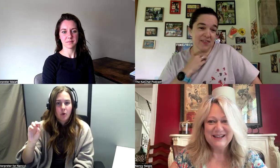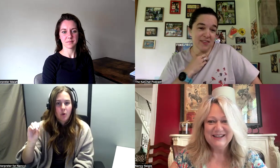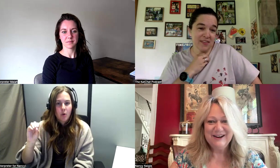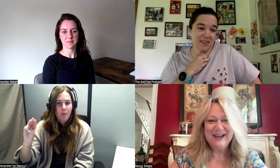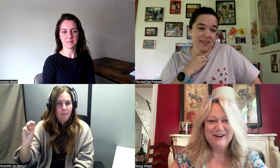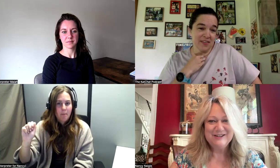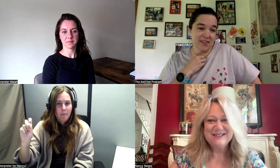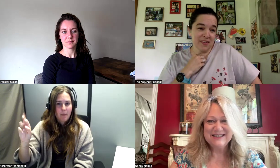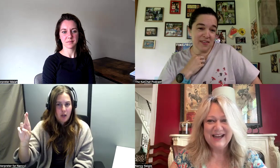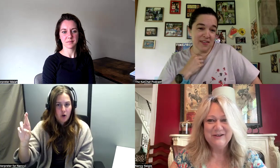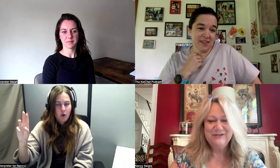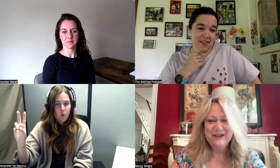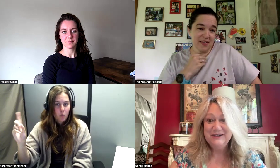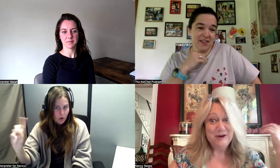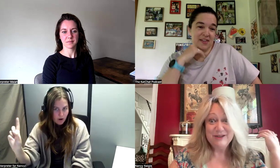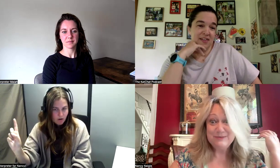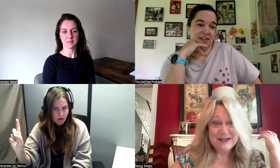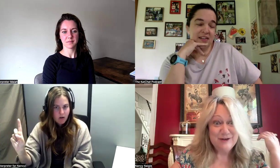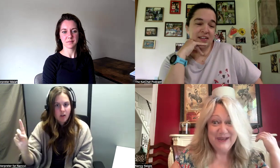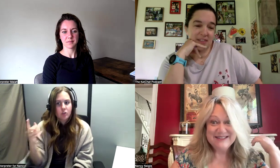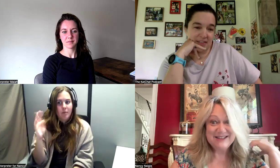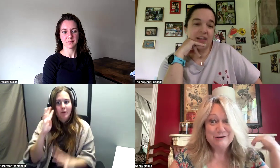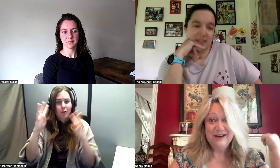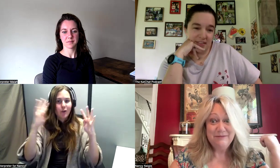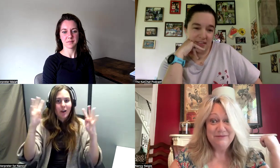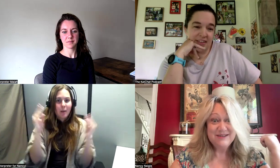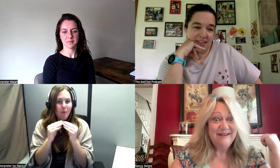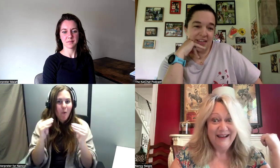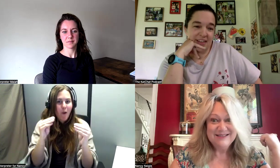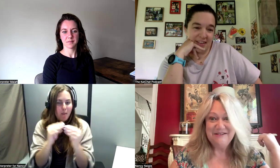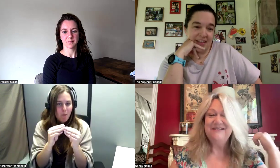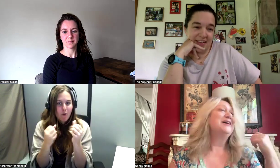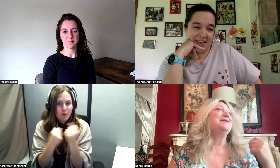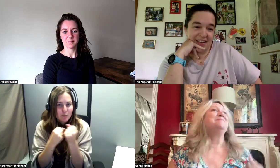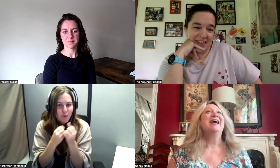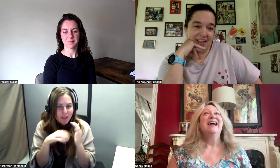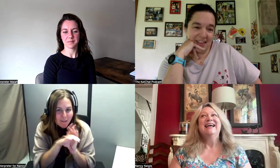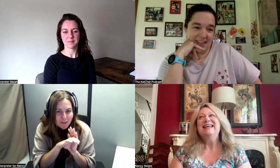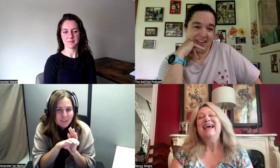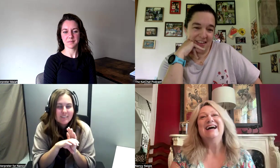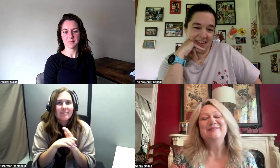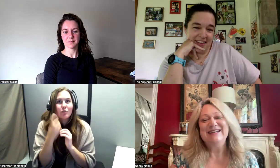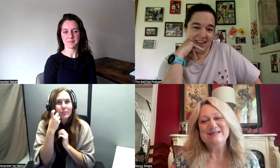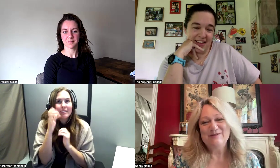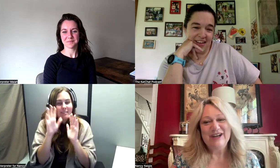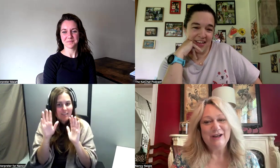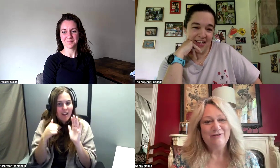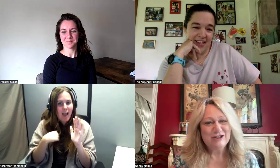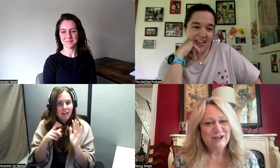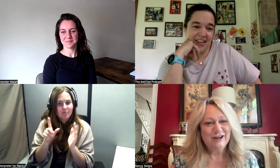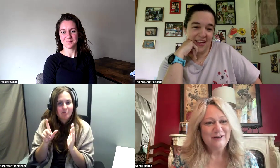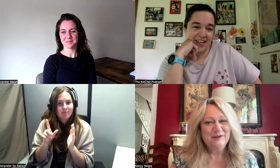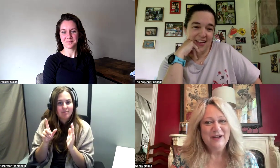other secondary characters to life over these past few weeks. I just turned it in Sunday. So yeah, I mean, it's been fun.